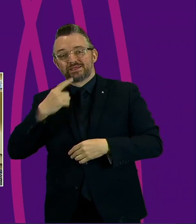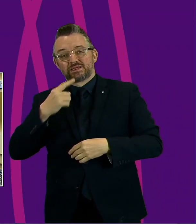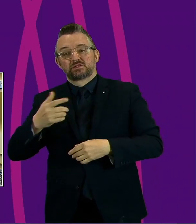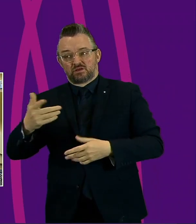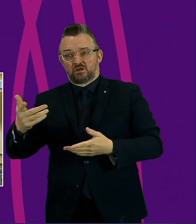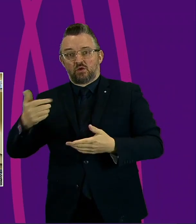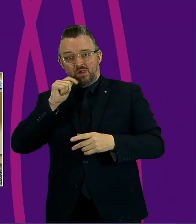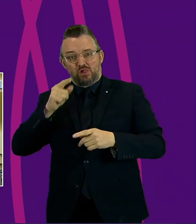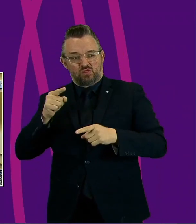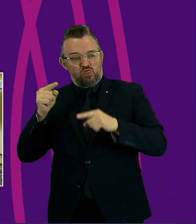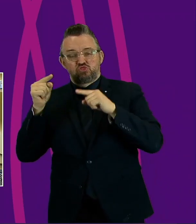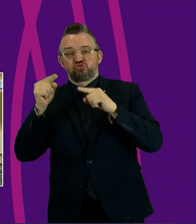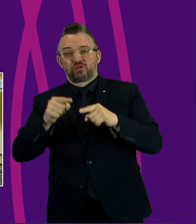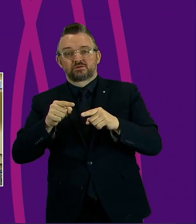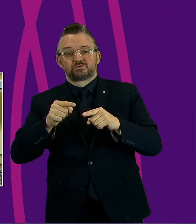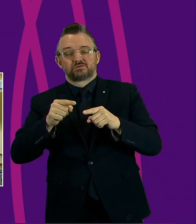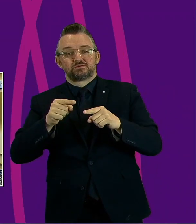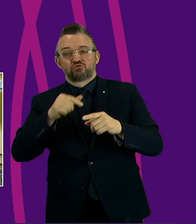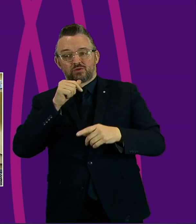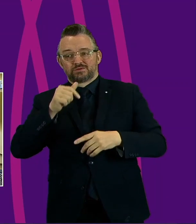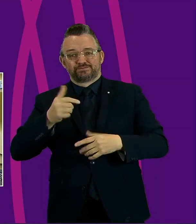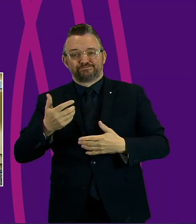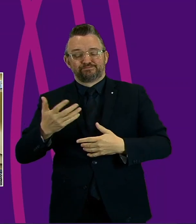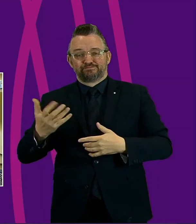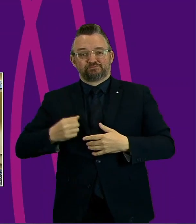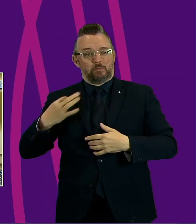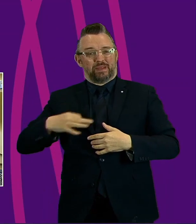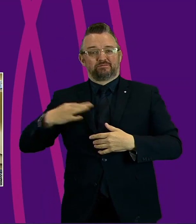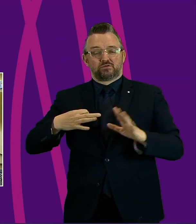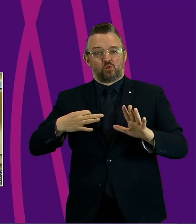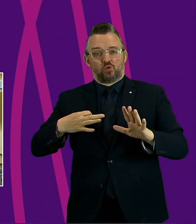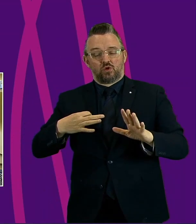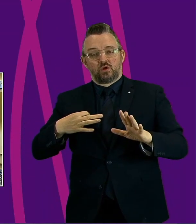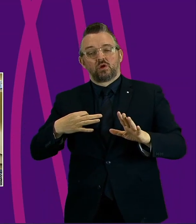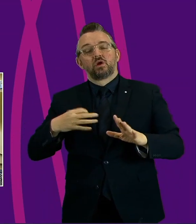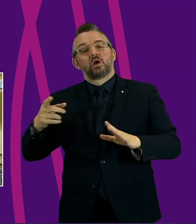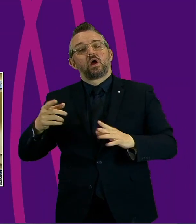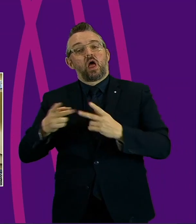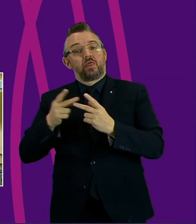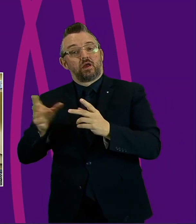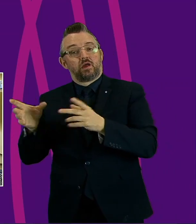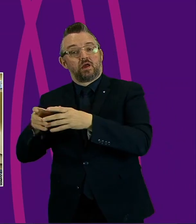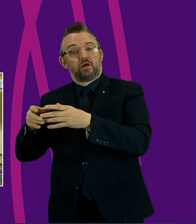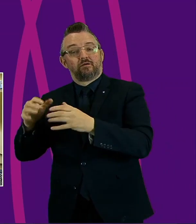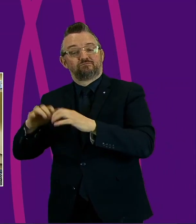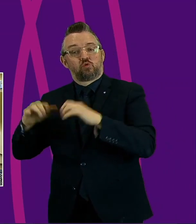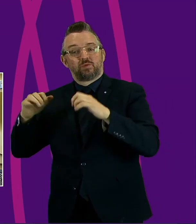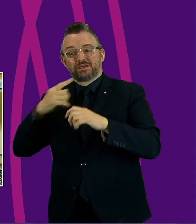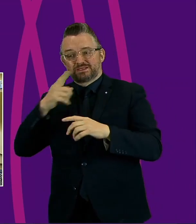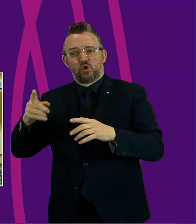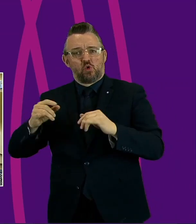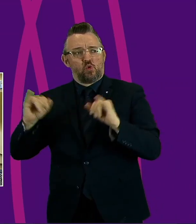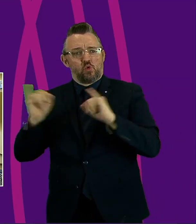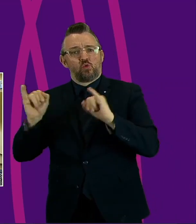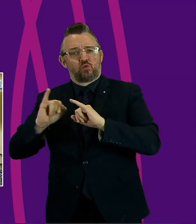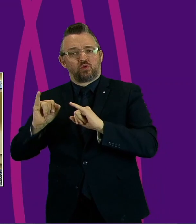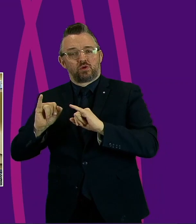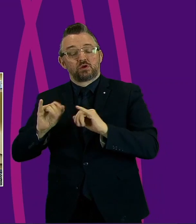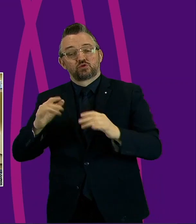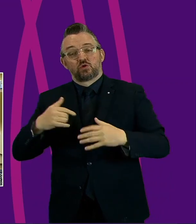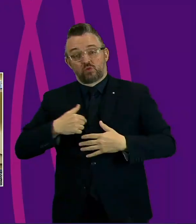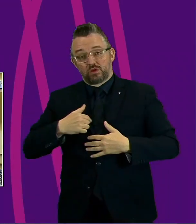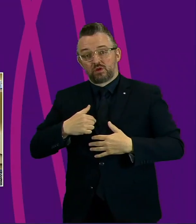of tenants, not benefit them. And the Glasgow and West of Scotland Forum described them as potentially calamitous. So,